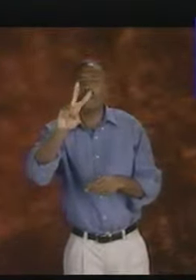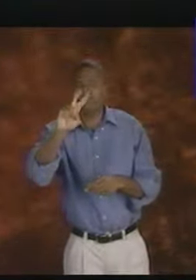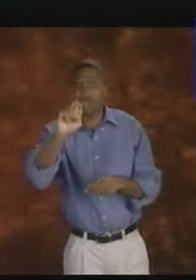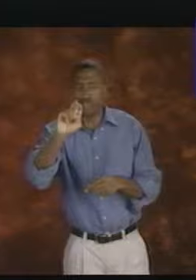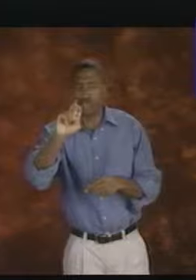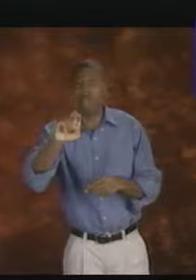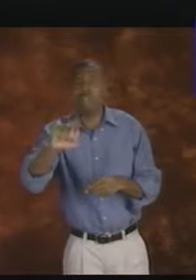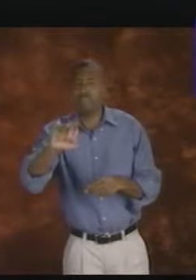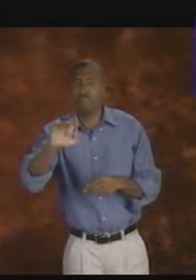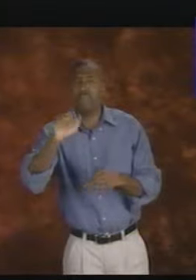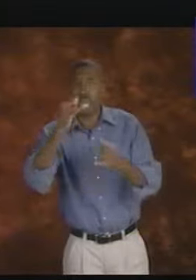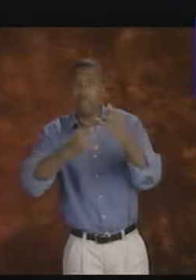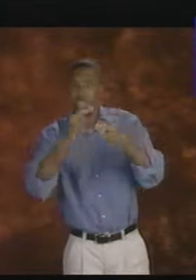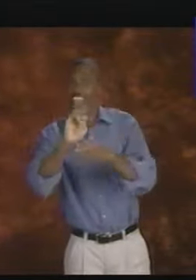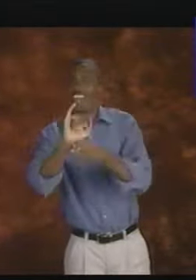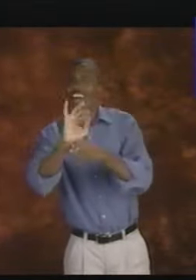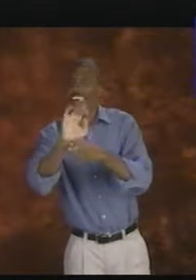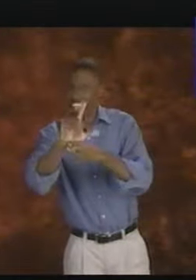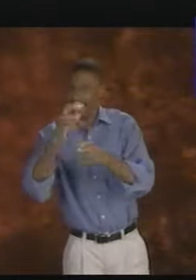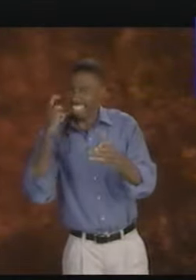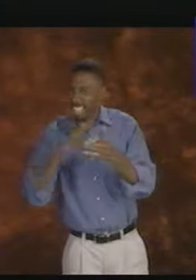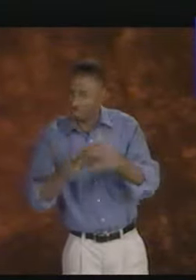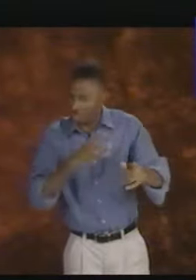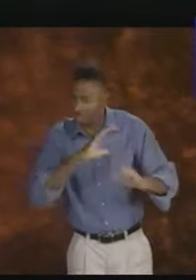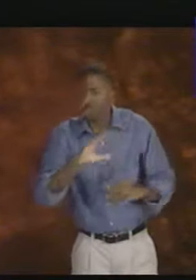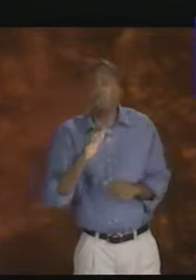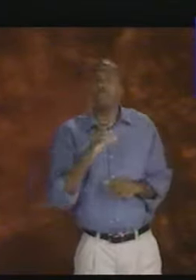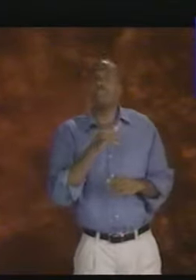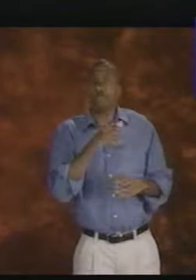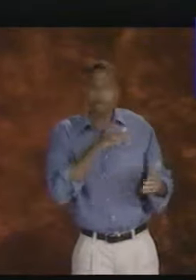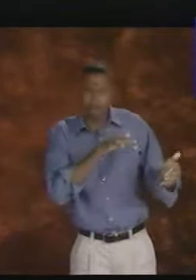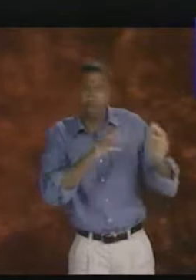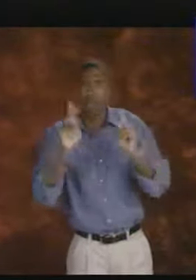A man named Alexander Gustave Eiffel